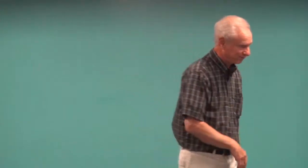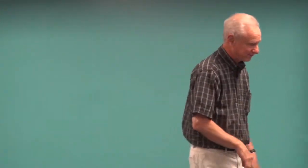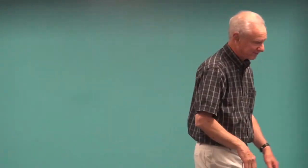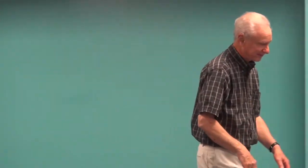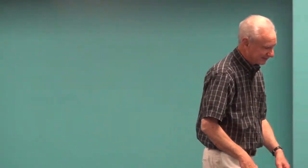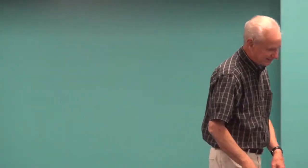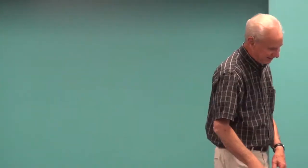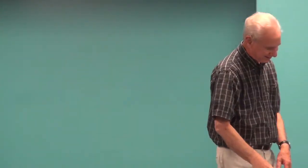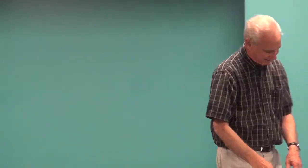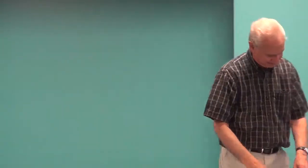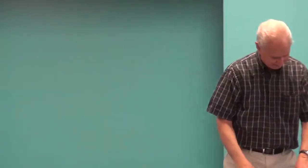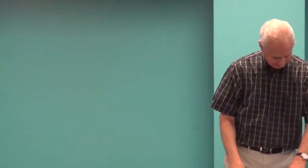1999. Quite a while ago.